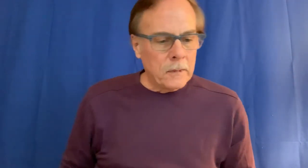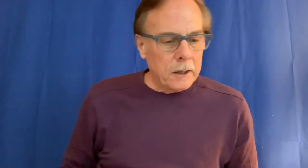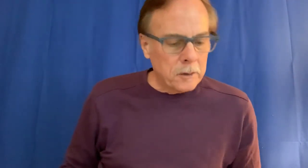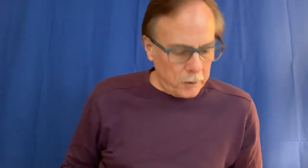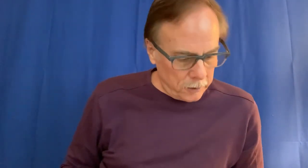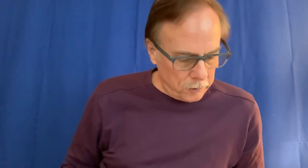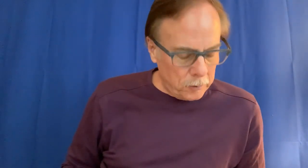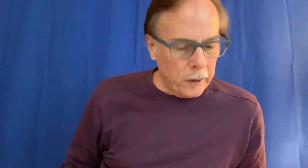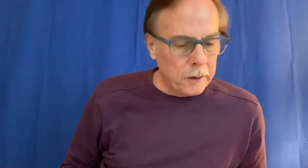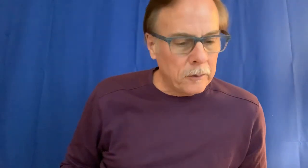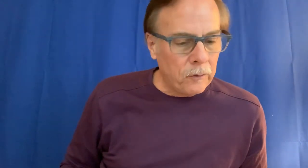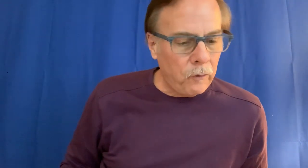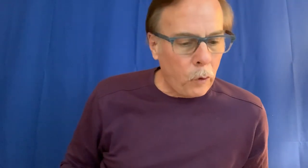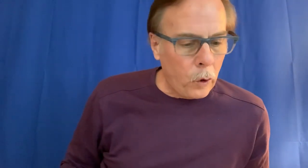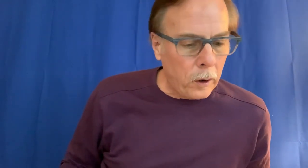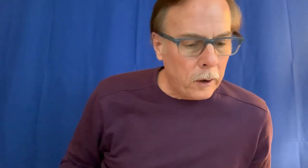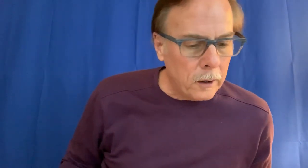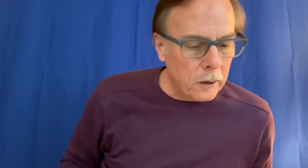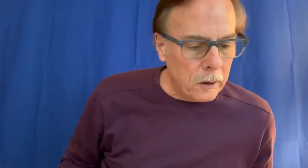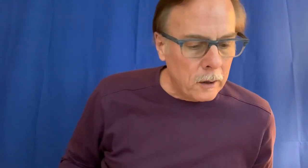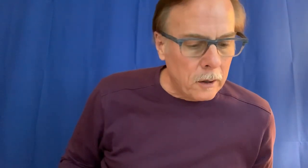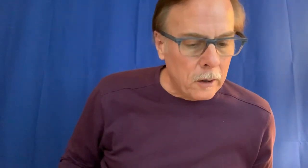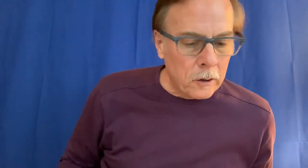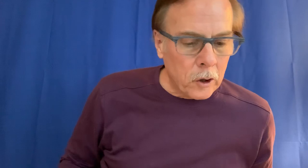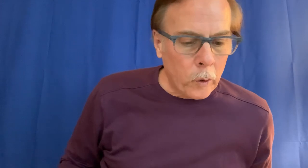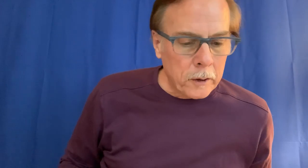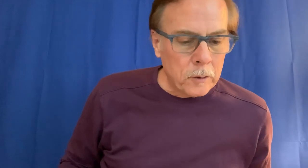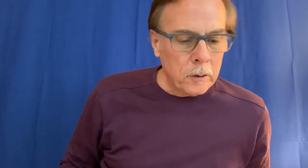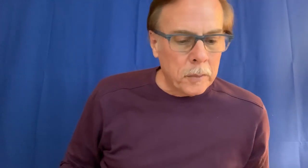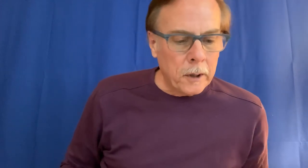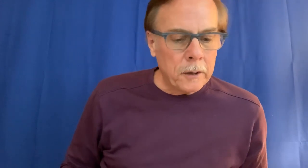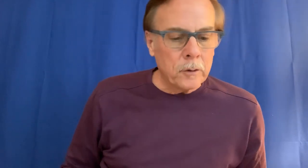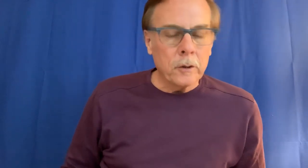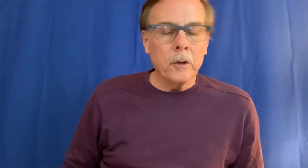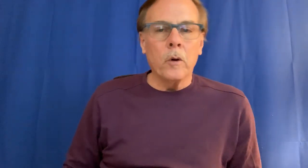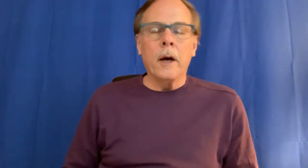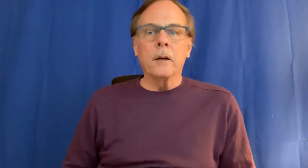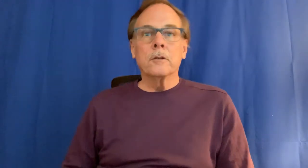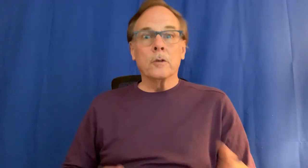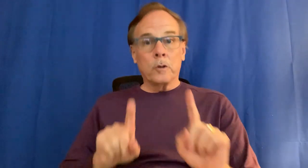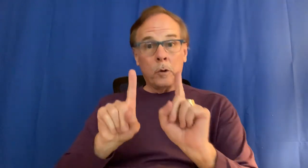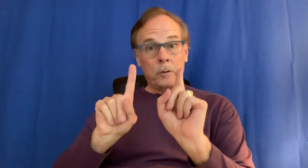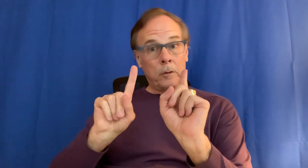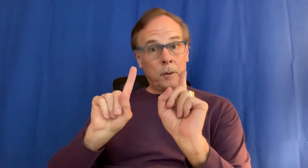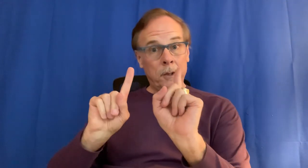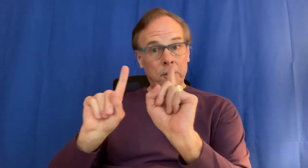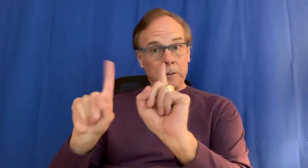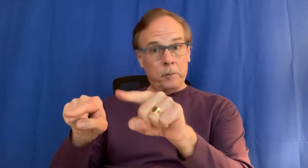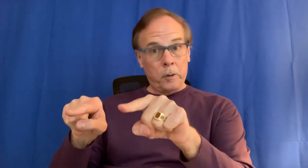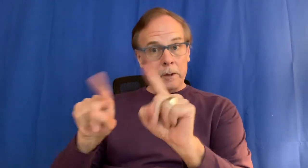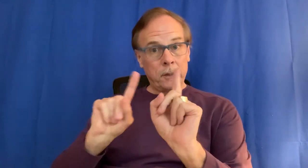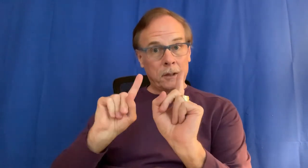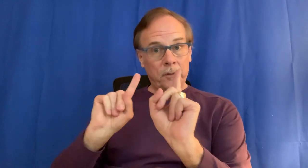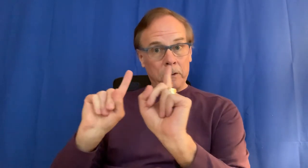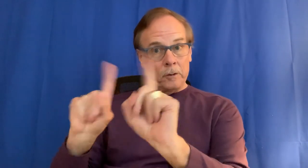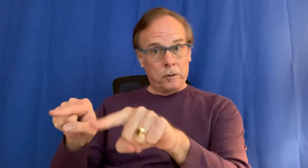Next page, 284. Going to a place or to go out. So go to a place, both index fingers